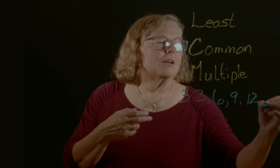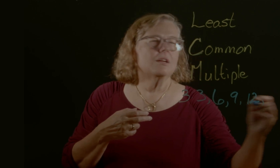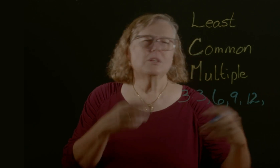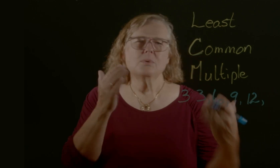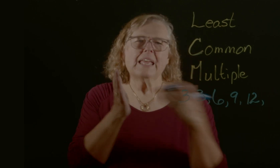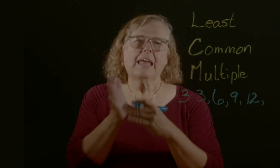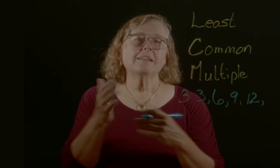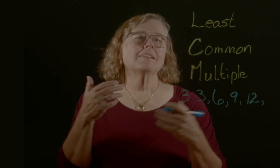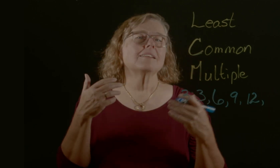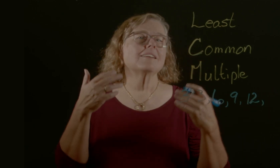And let's do it one more time.